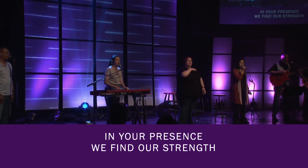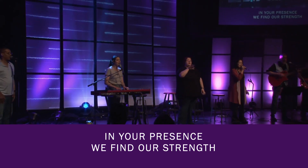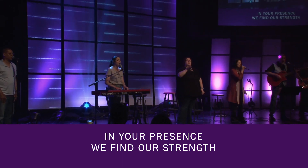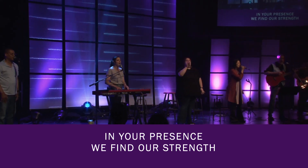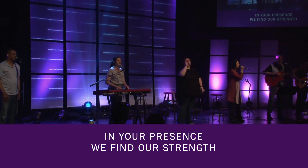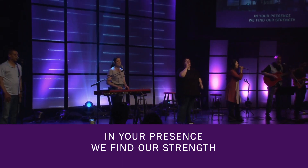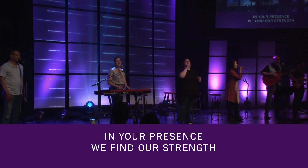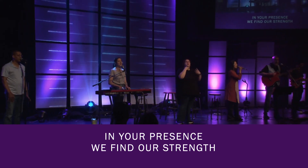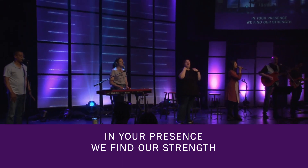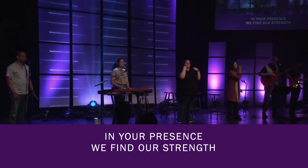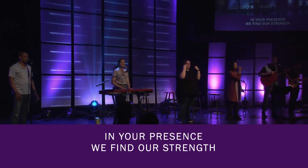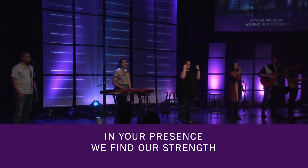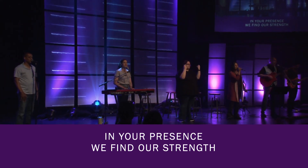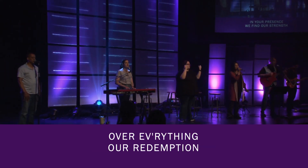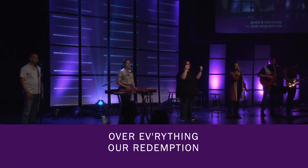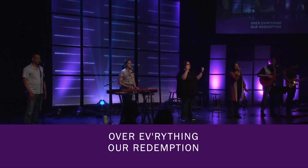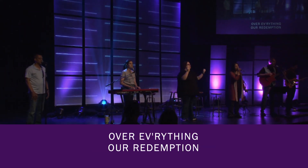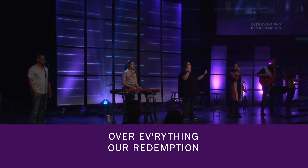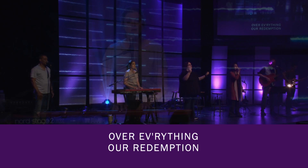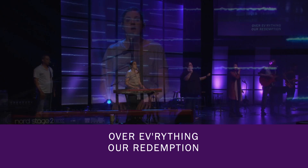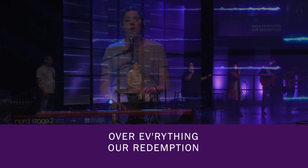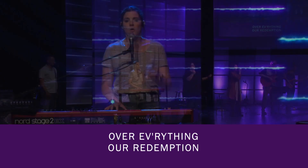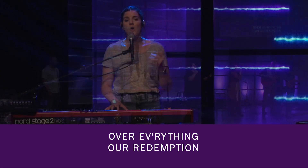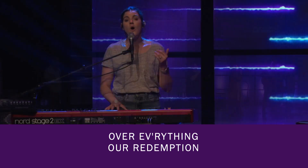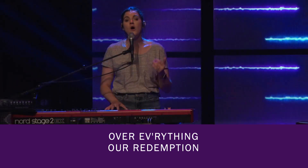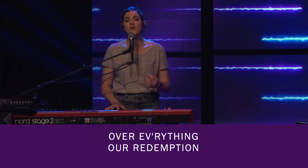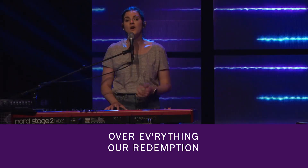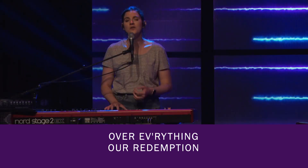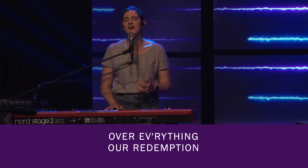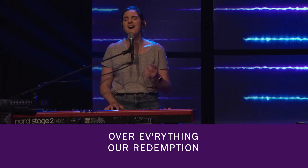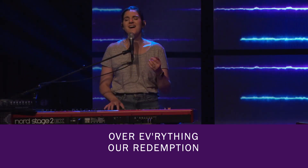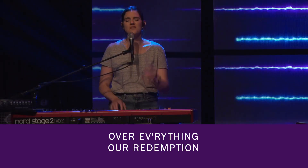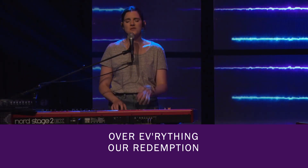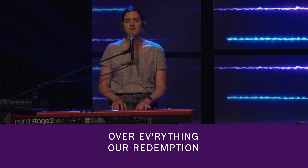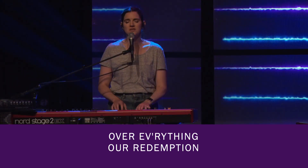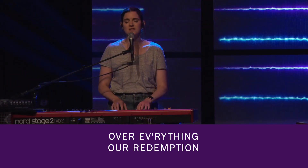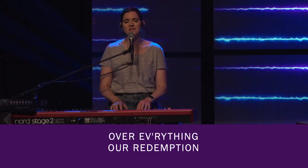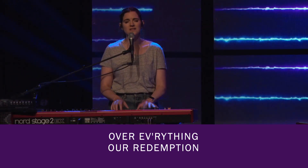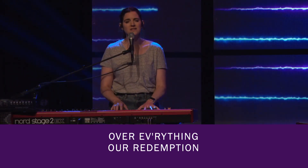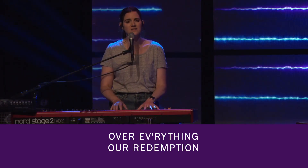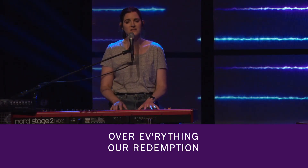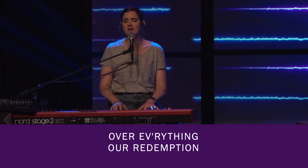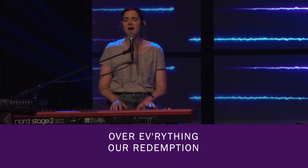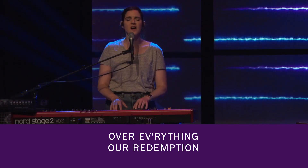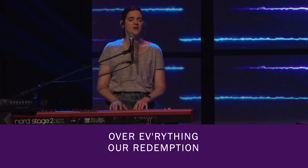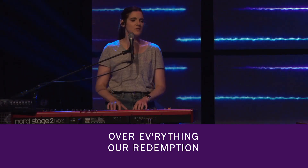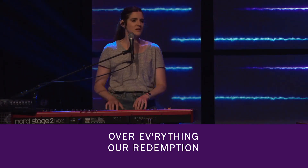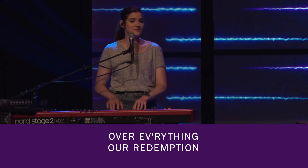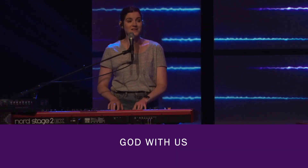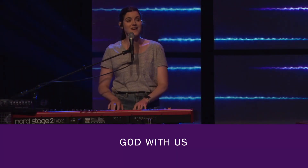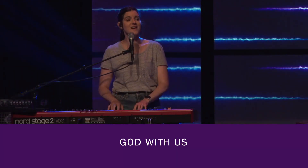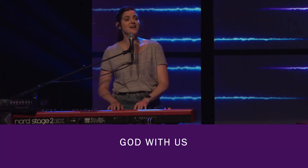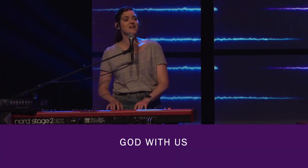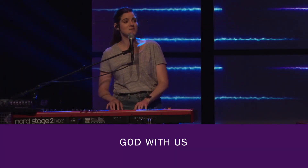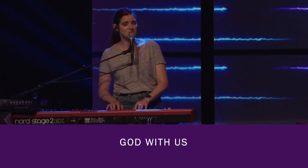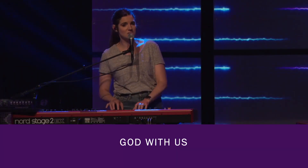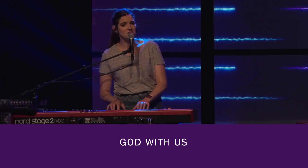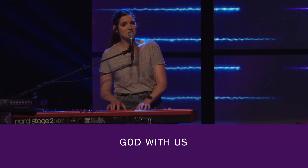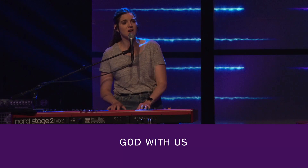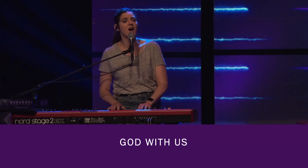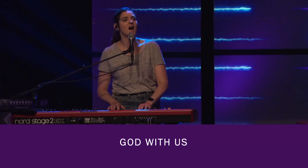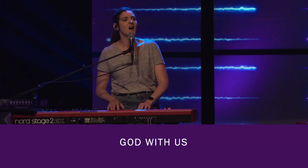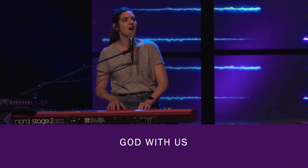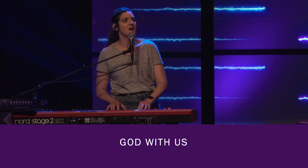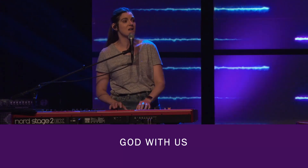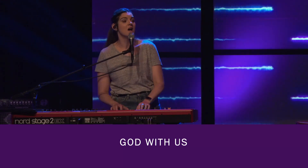we find our strength. Over everything, our